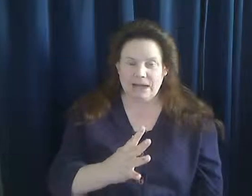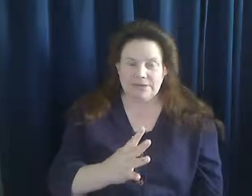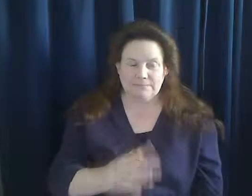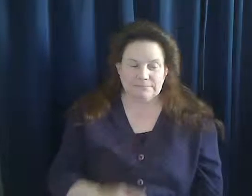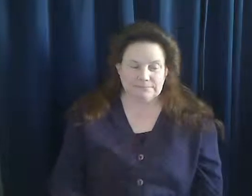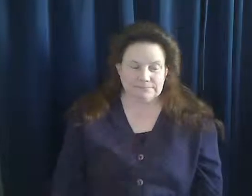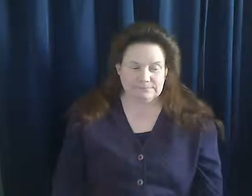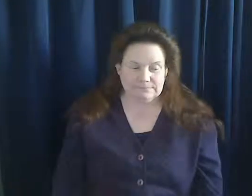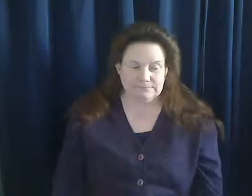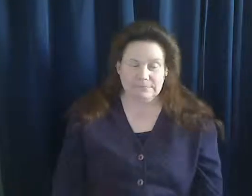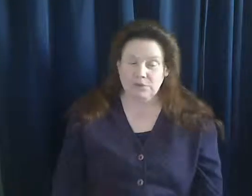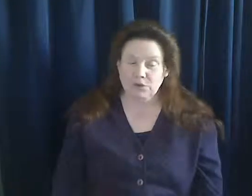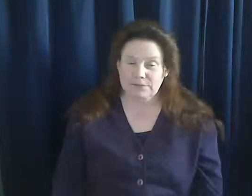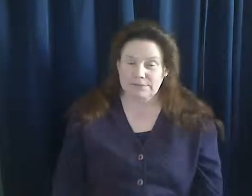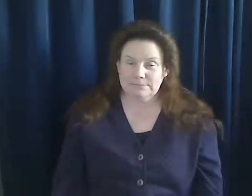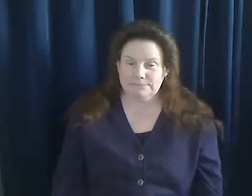Fine. Good.